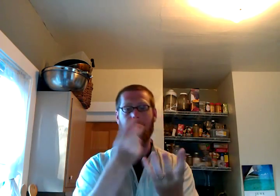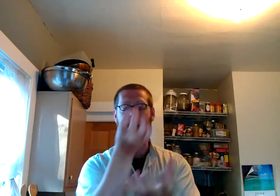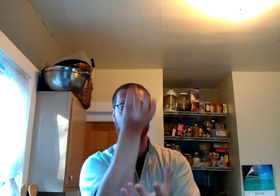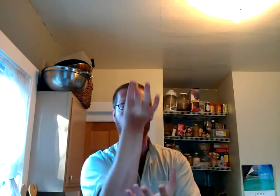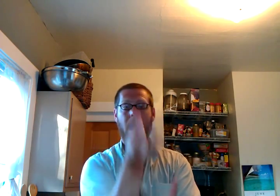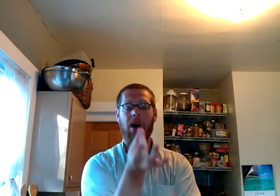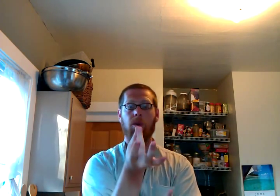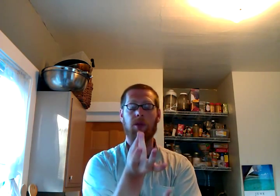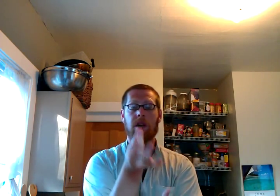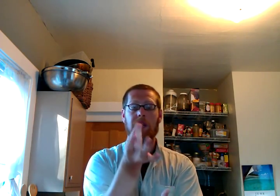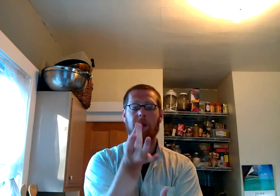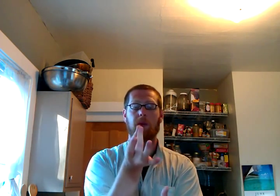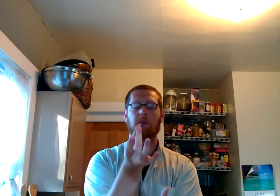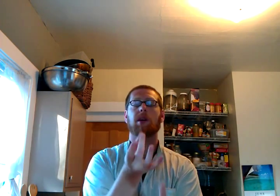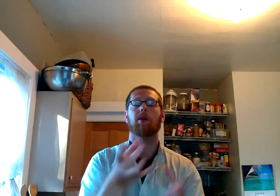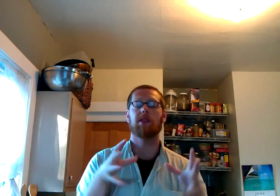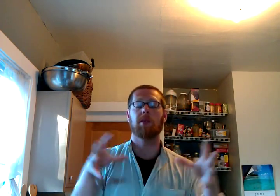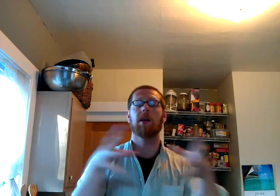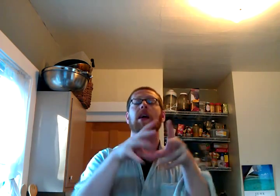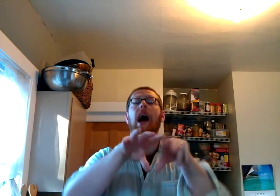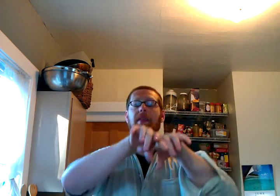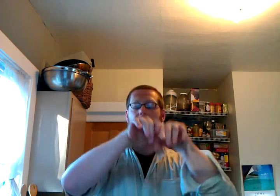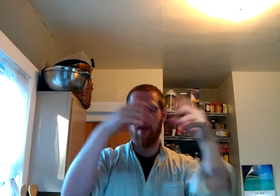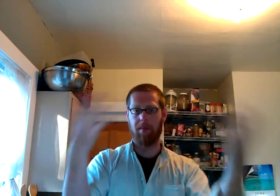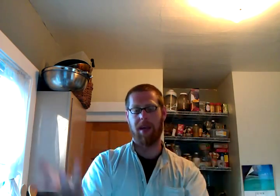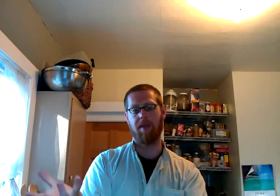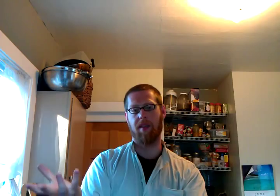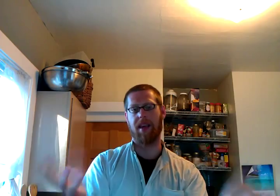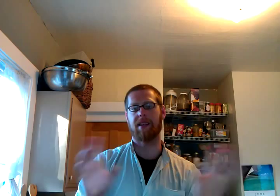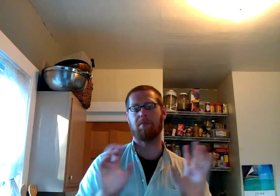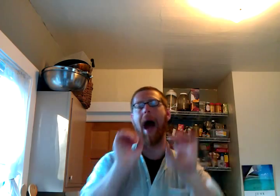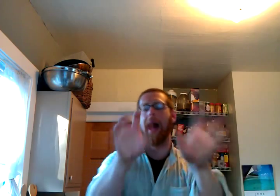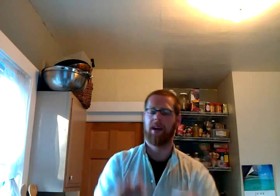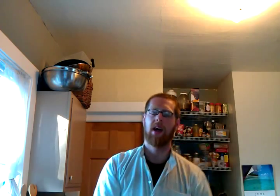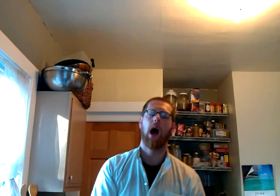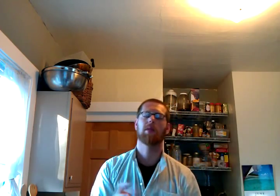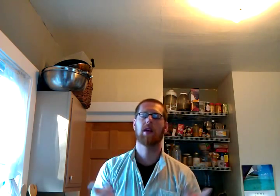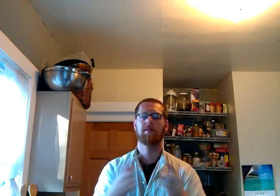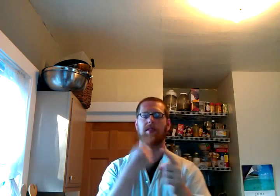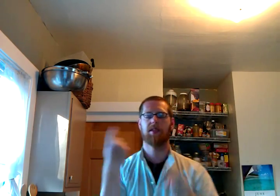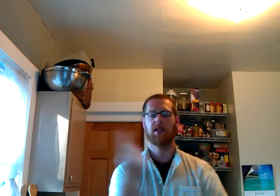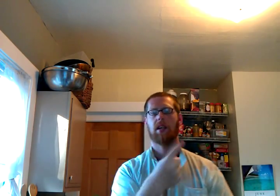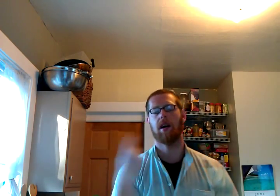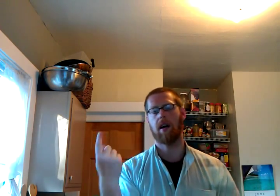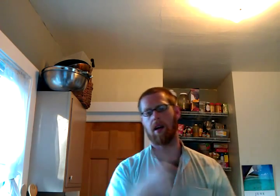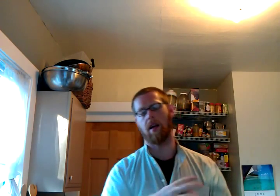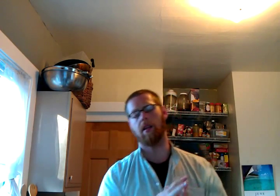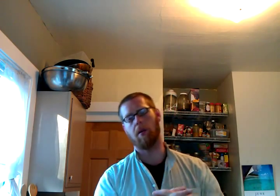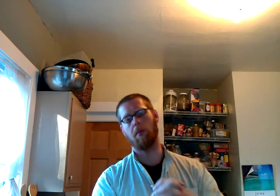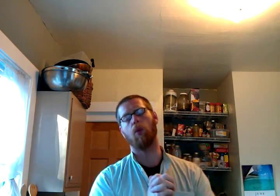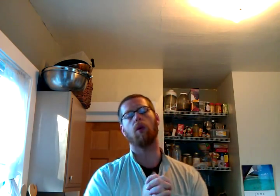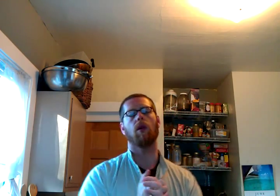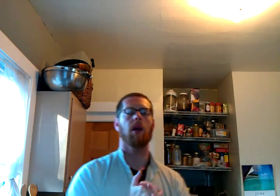congregating around someone with a charisma and then them giving things back. I would love to see a more kind